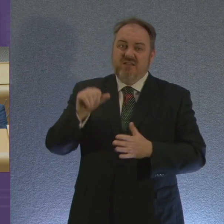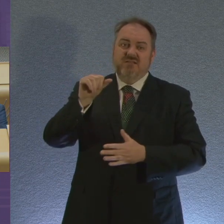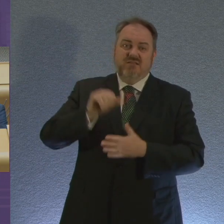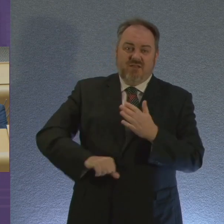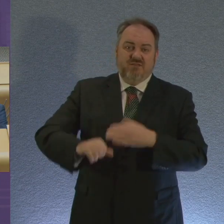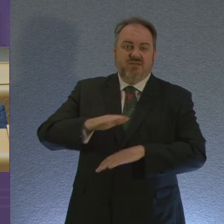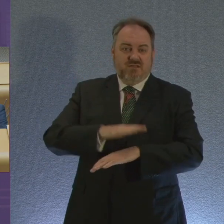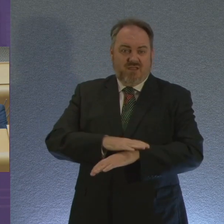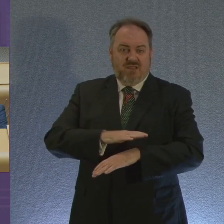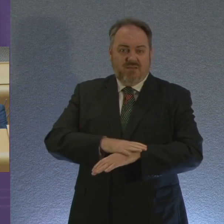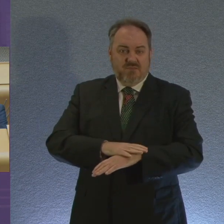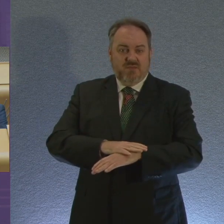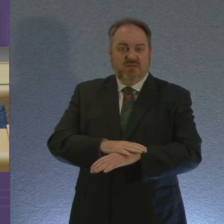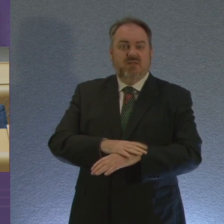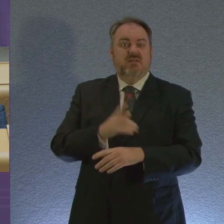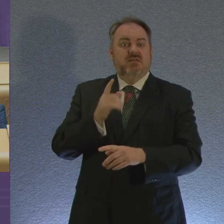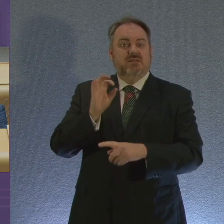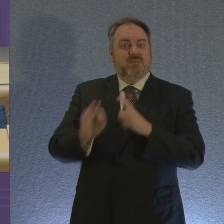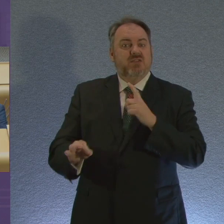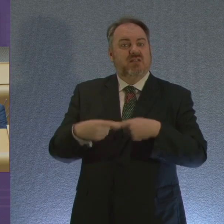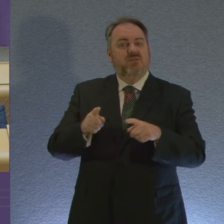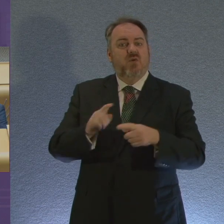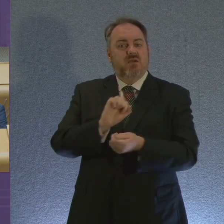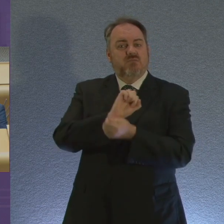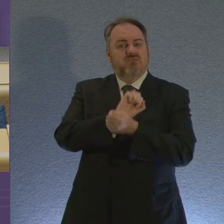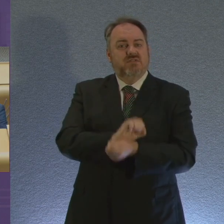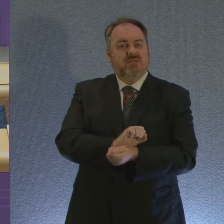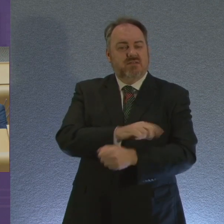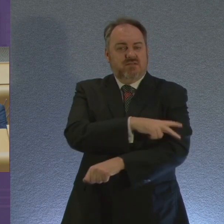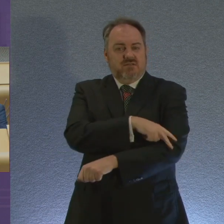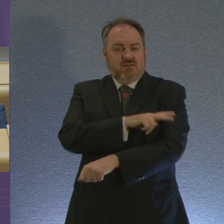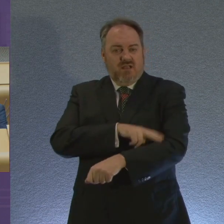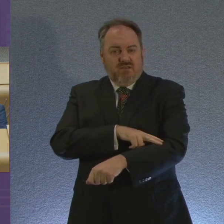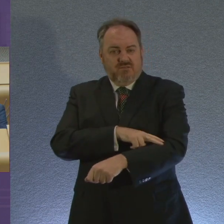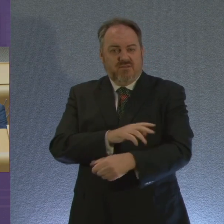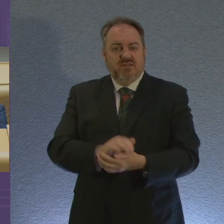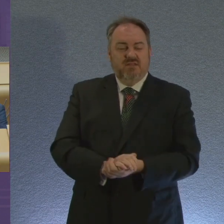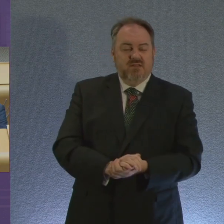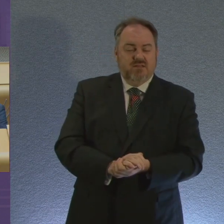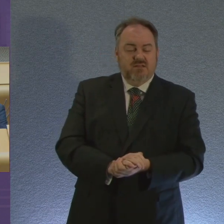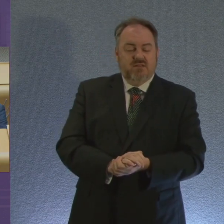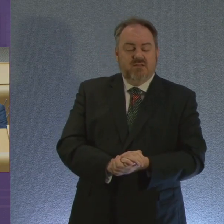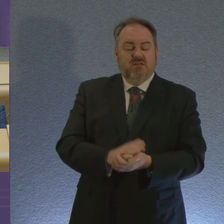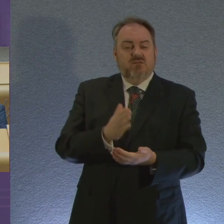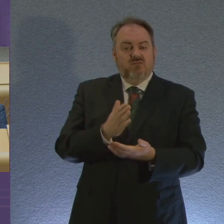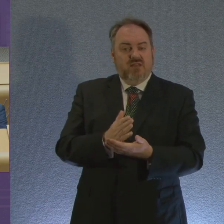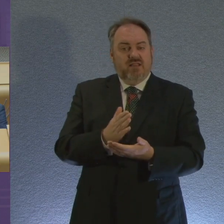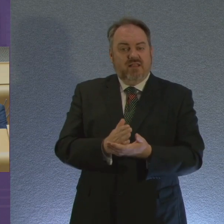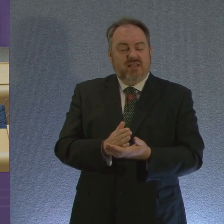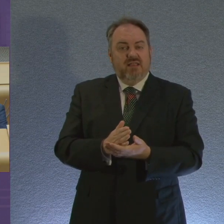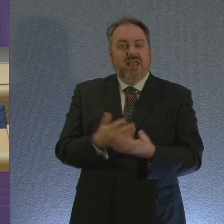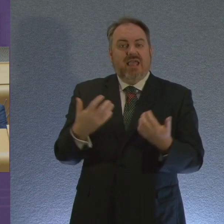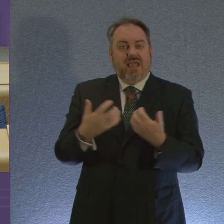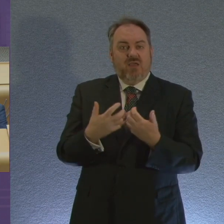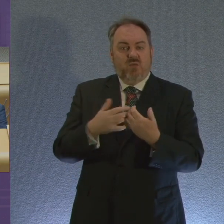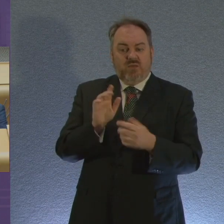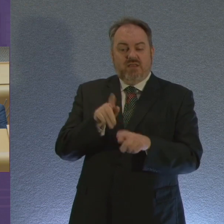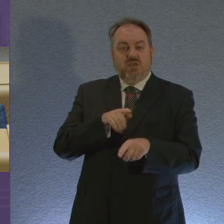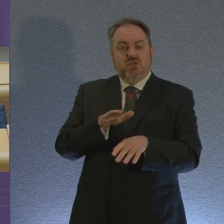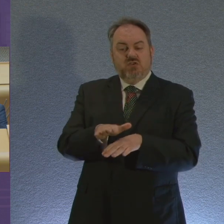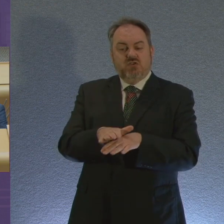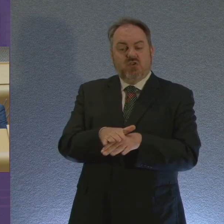of our dedicated prison staff. And I understand why we must think the previously unthinkable if we are to reduce the spread of this virus